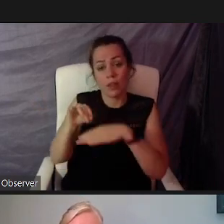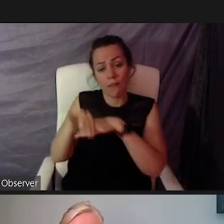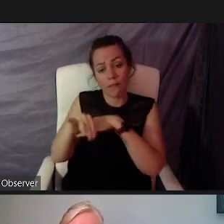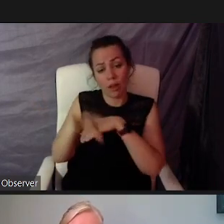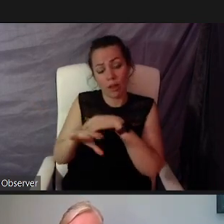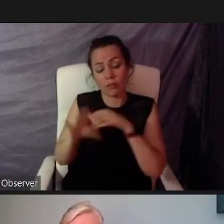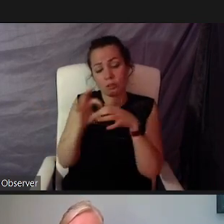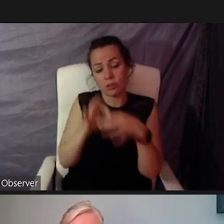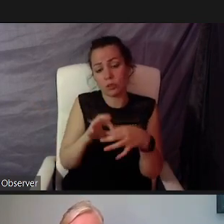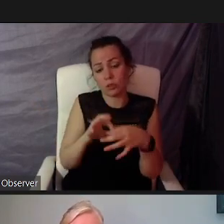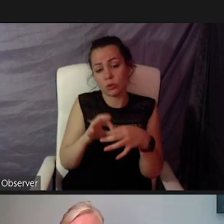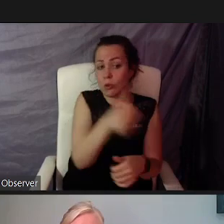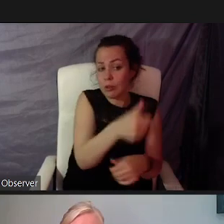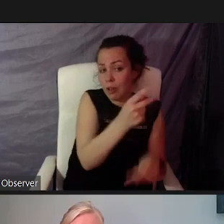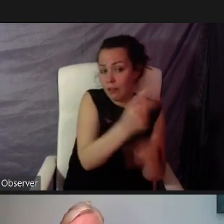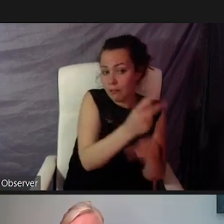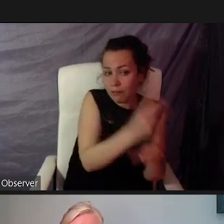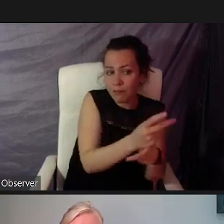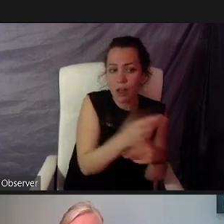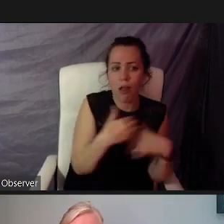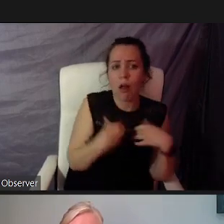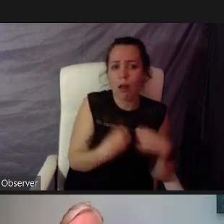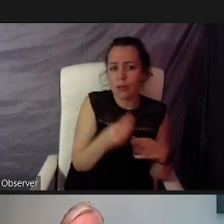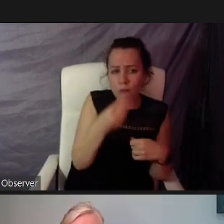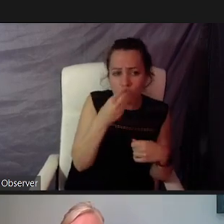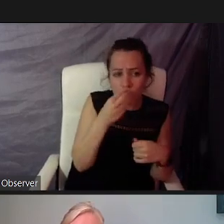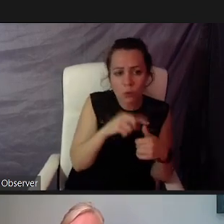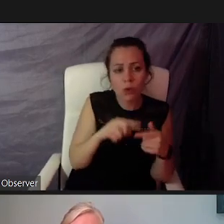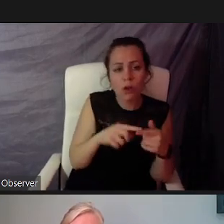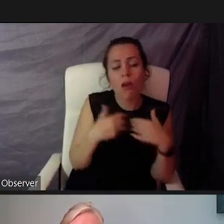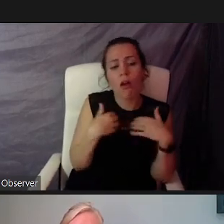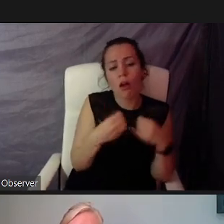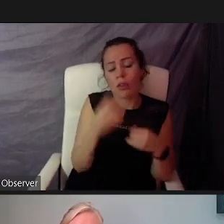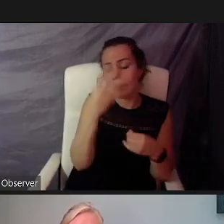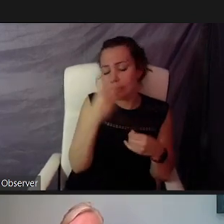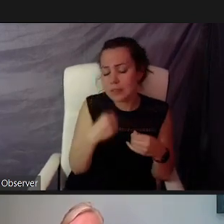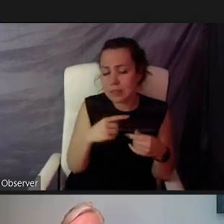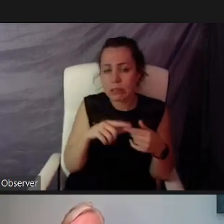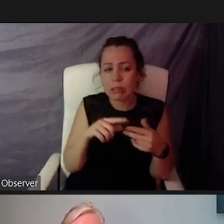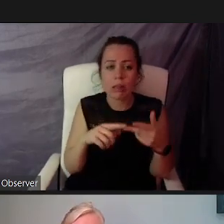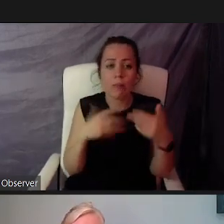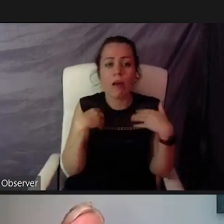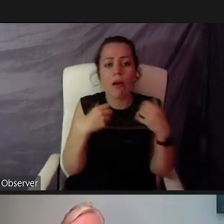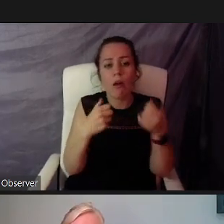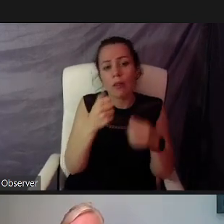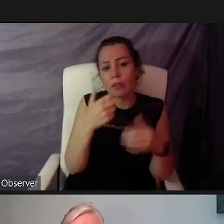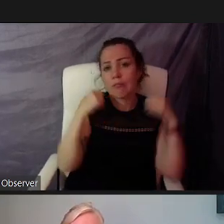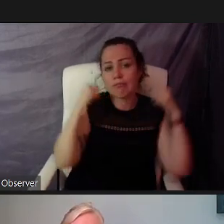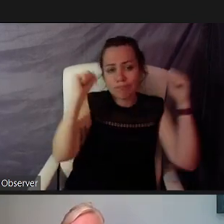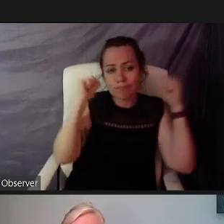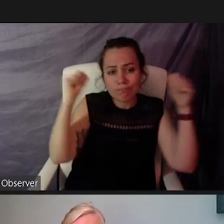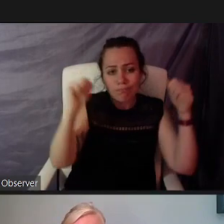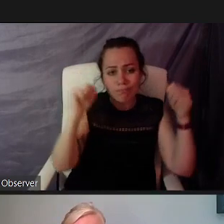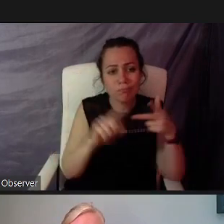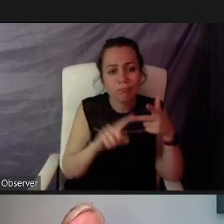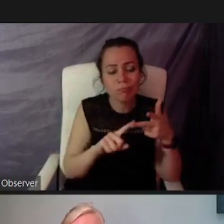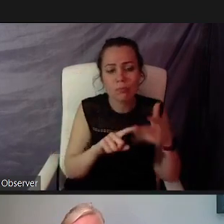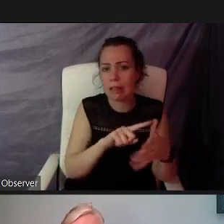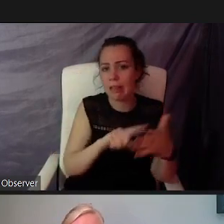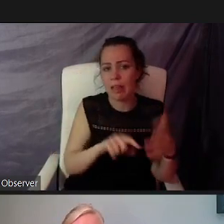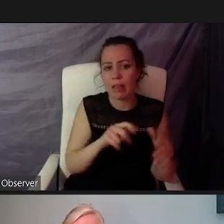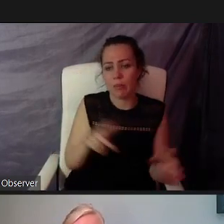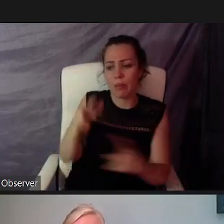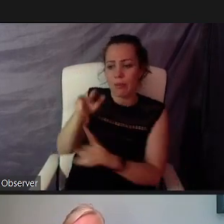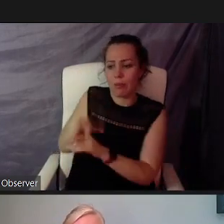the healthy diet, healthy sleeping, healthy exercise, or some form of physical activity can also be